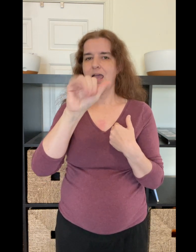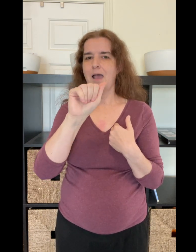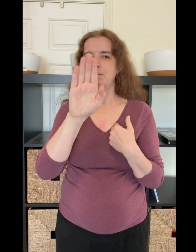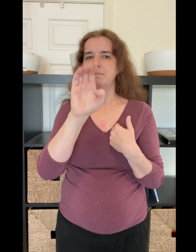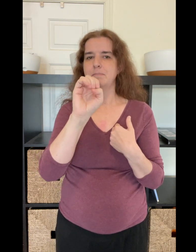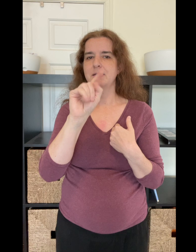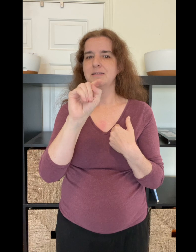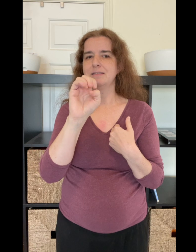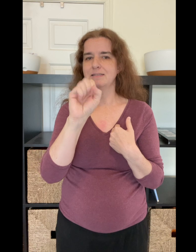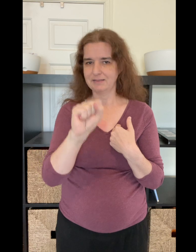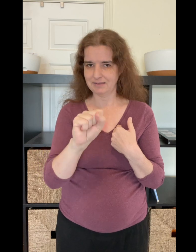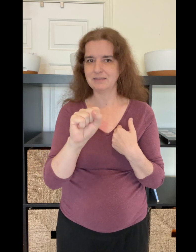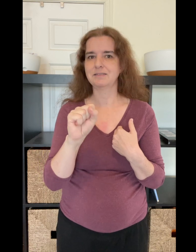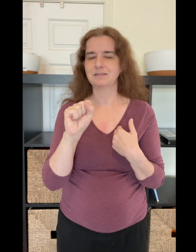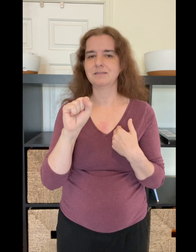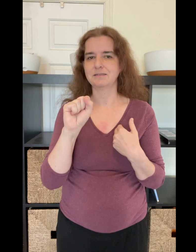have diabetes,